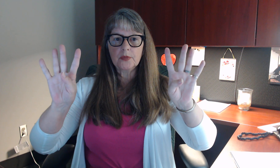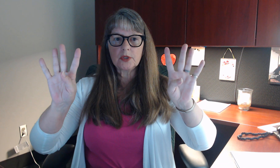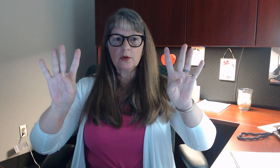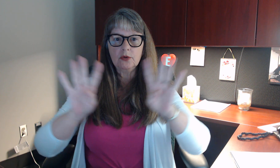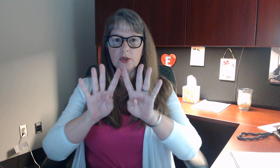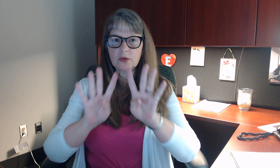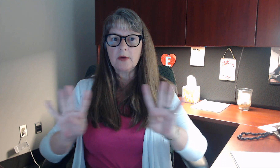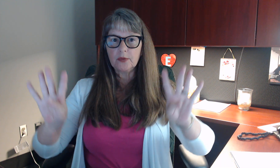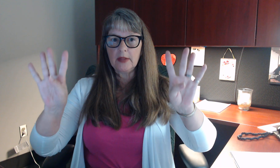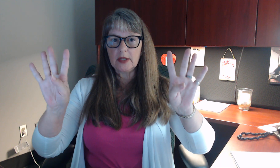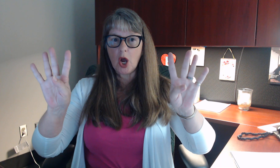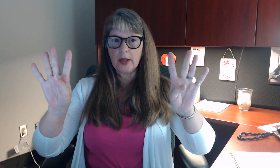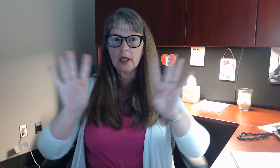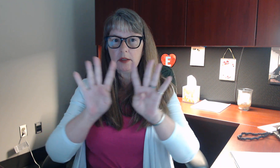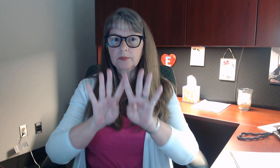So you just do that, and that's Hanukkah.